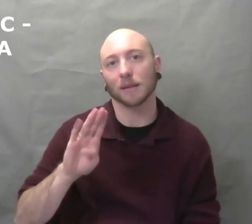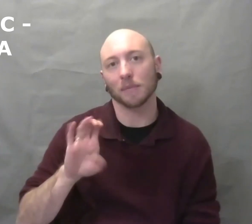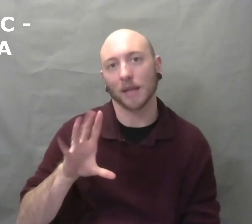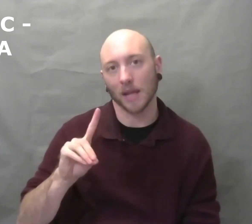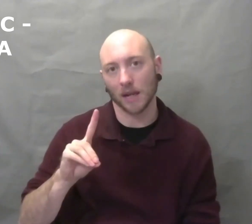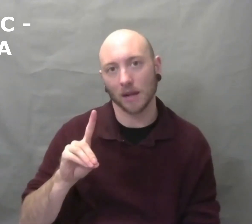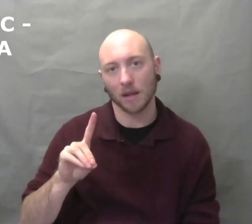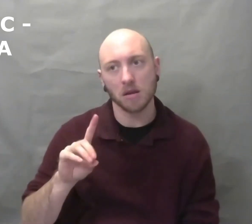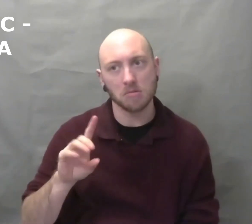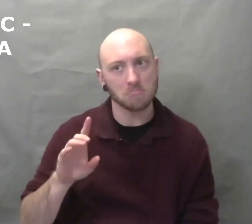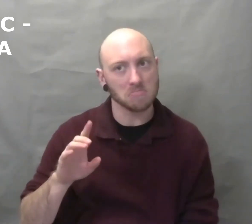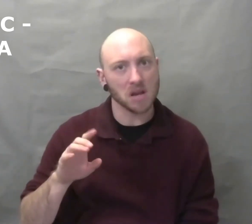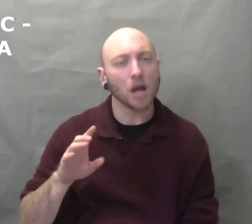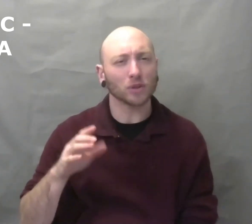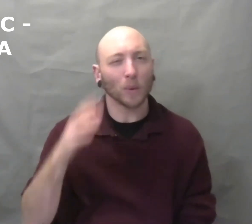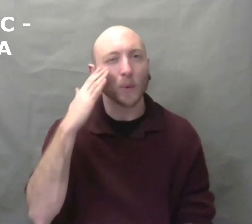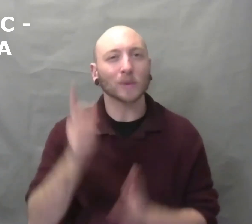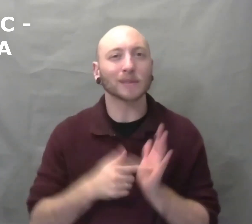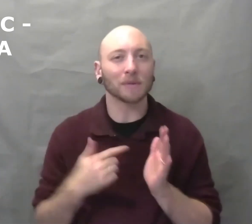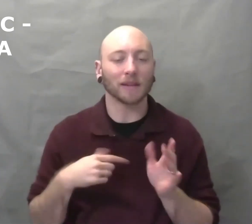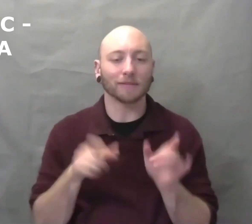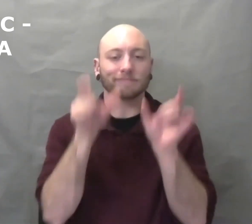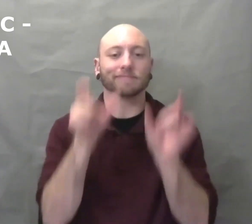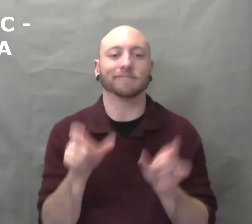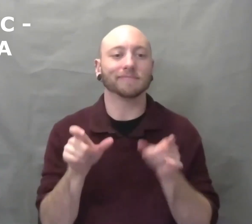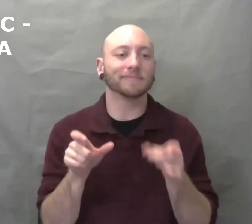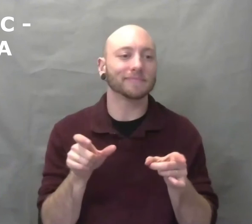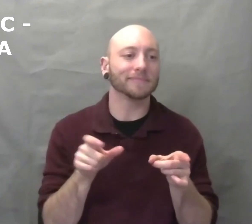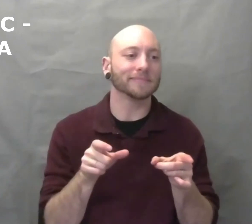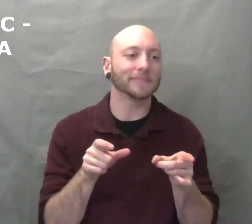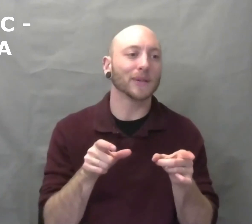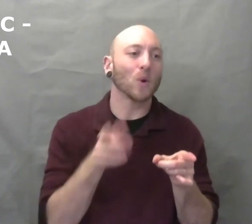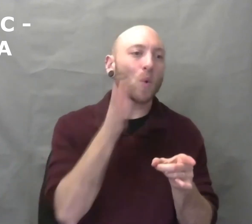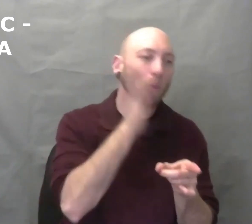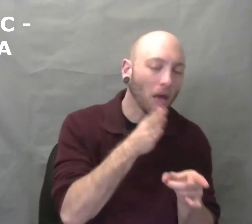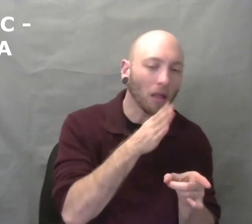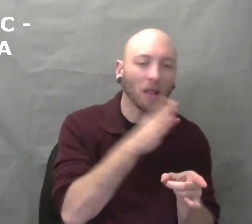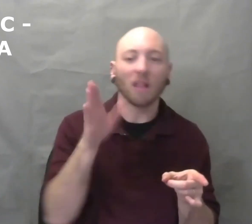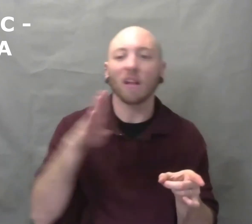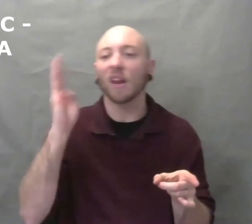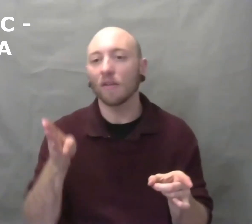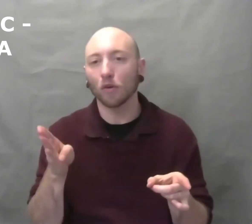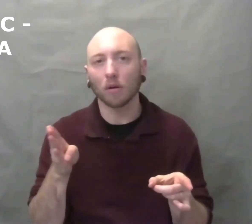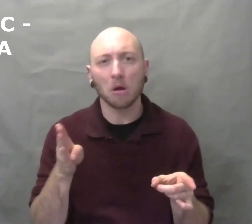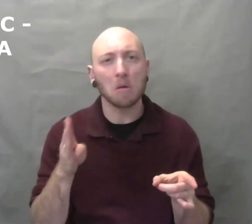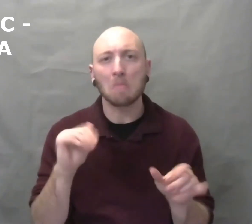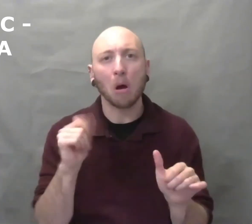over to, if I run into you, I'm going to make my amends because that's what's going to keep me sober. Give up that resentment. 9